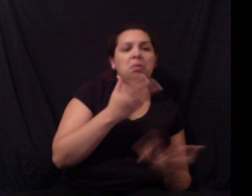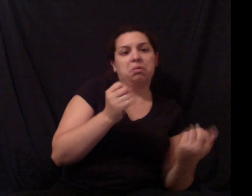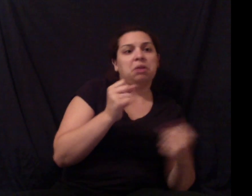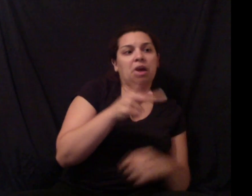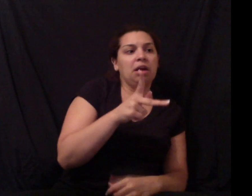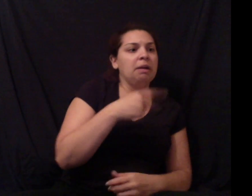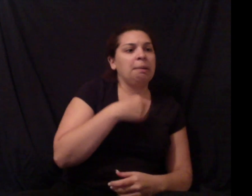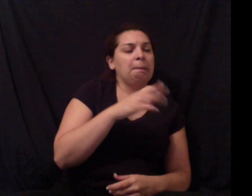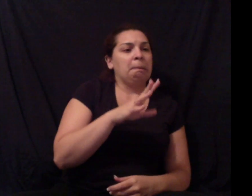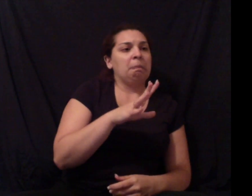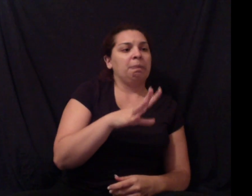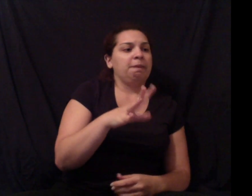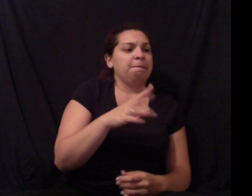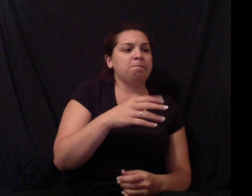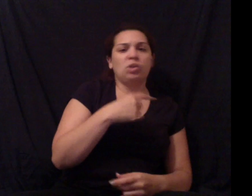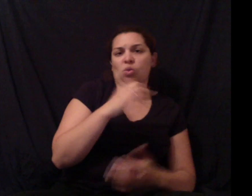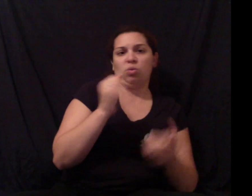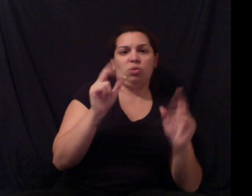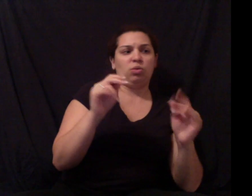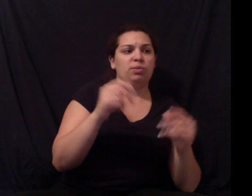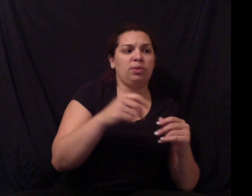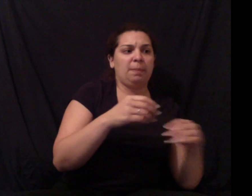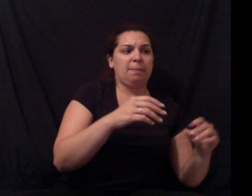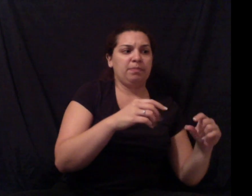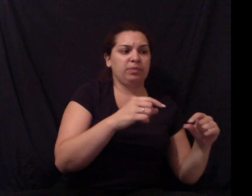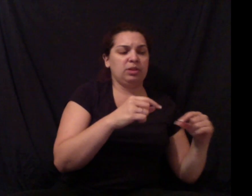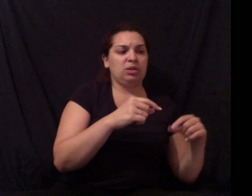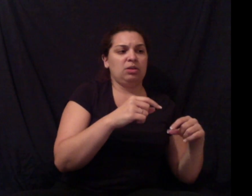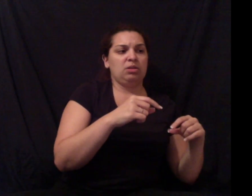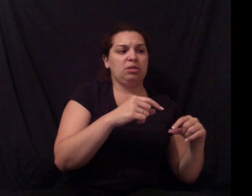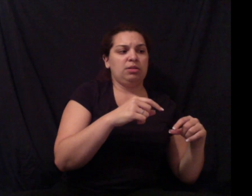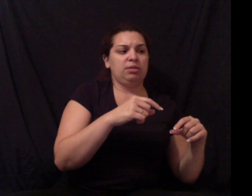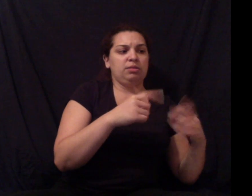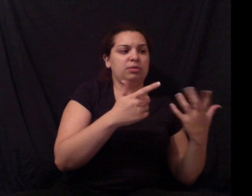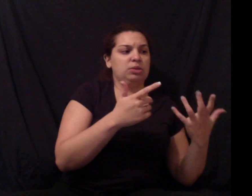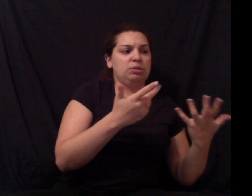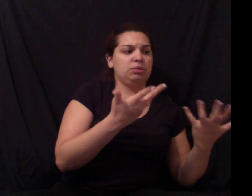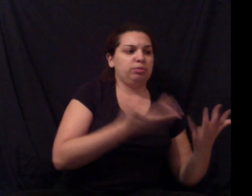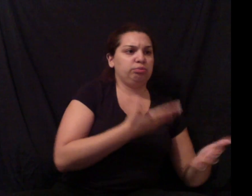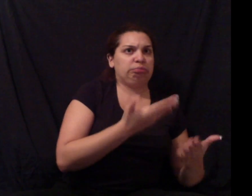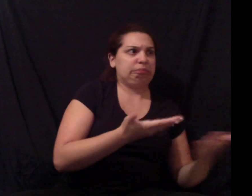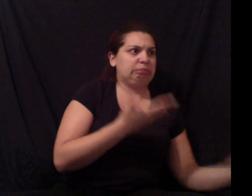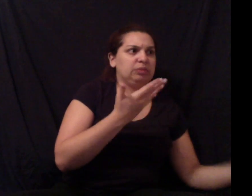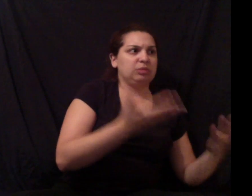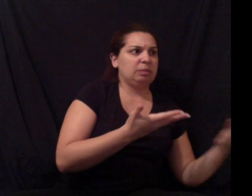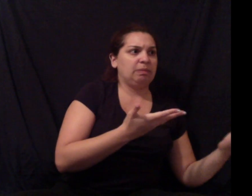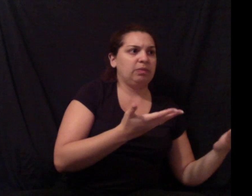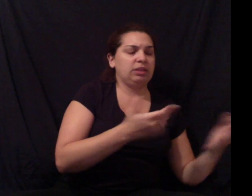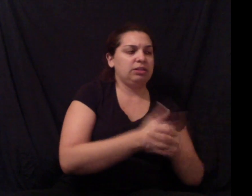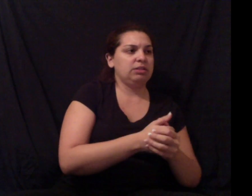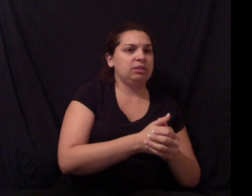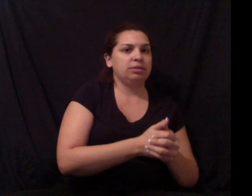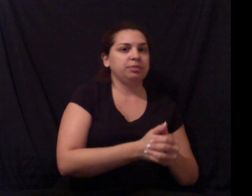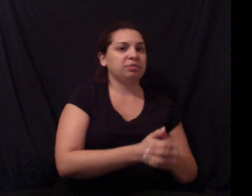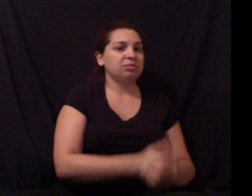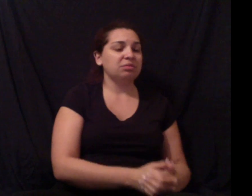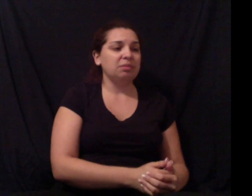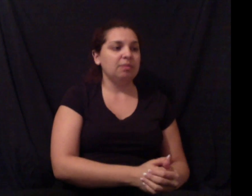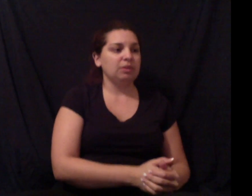such a niche thing that I had going, and still do, because not a lot of people played these video games,